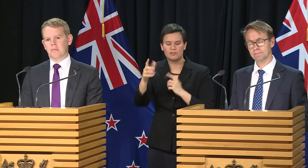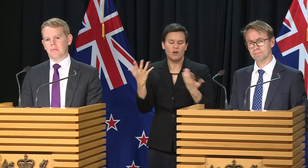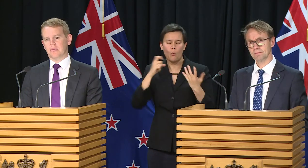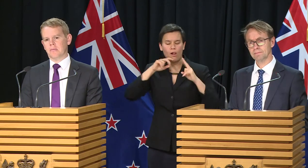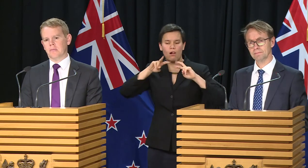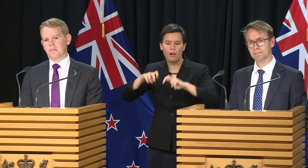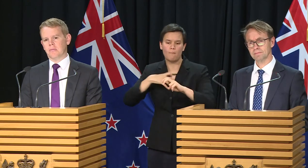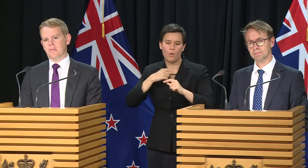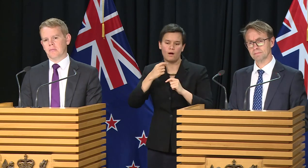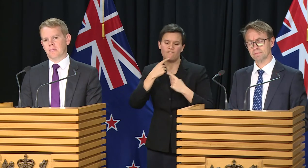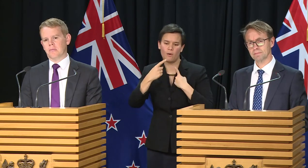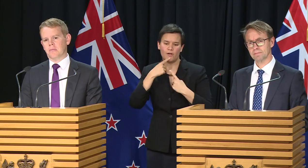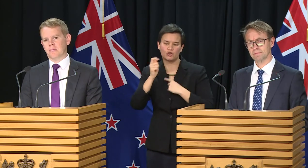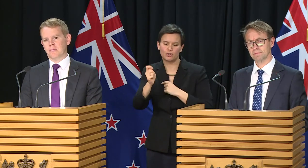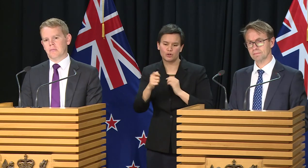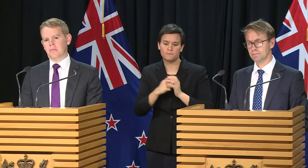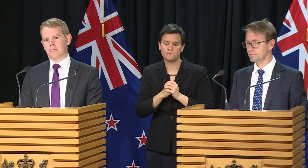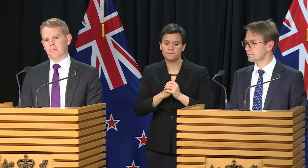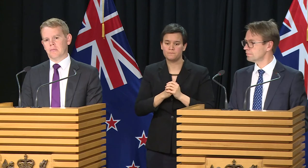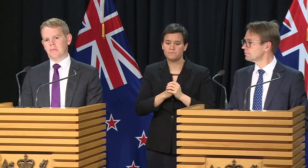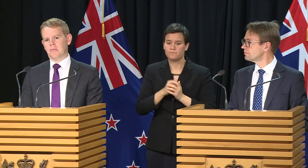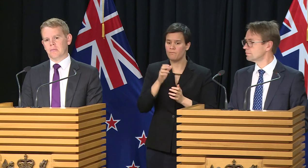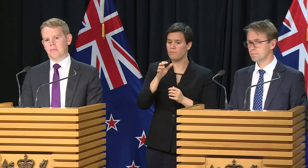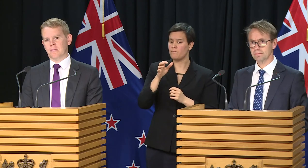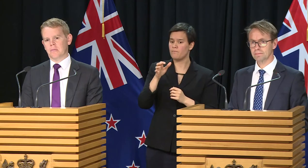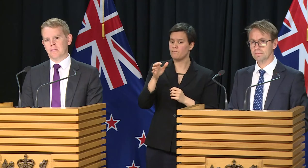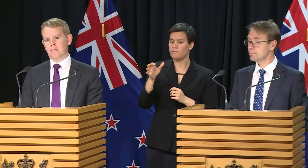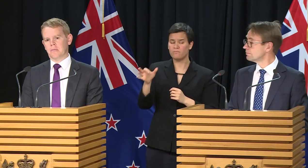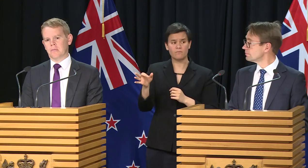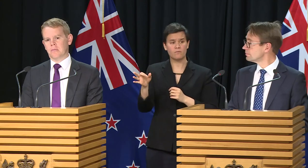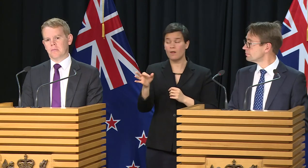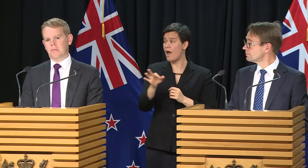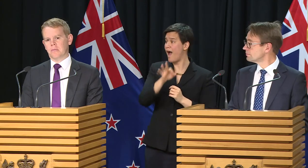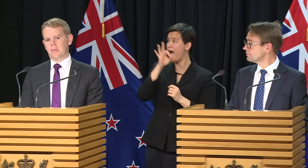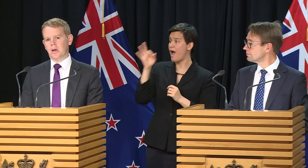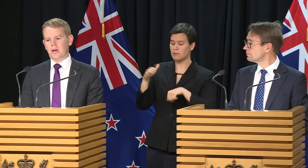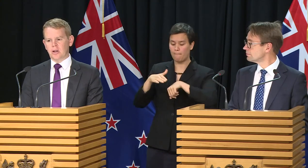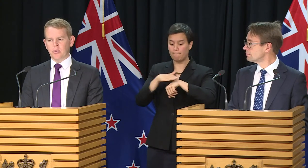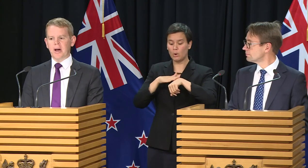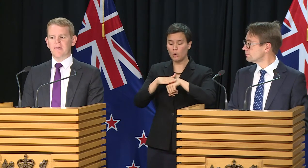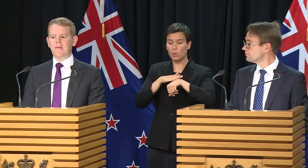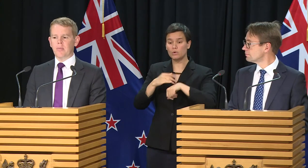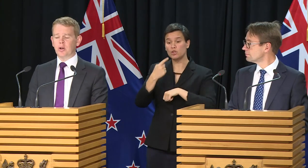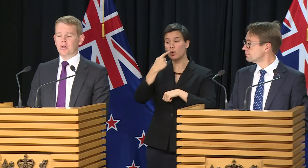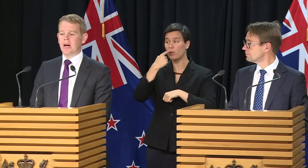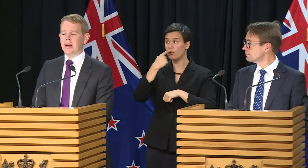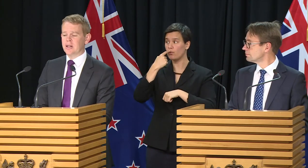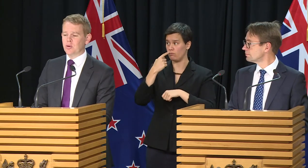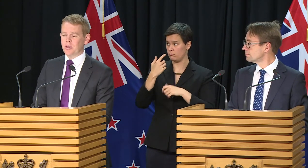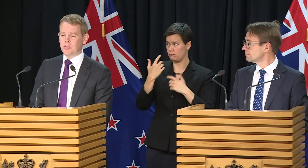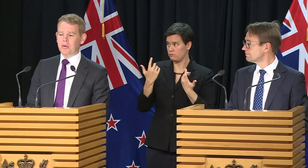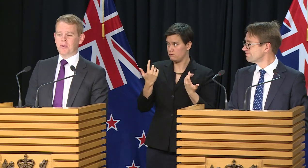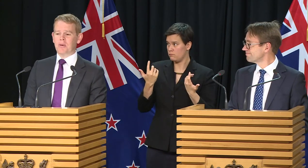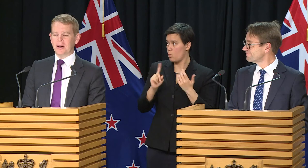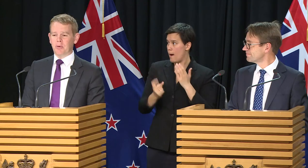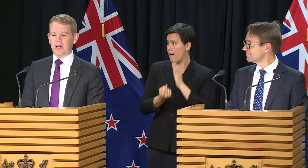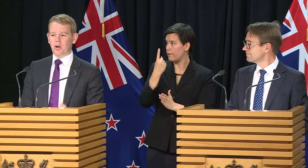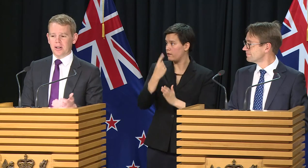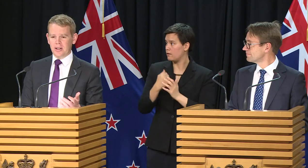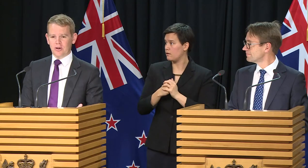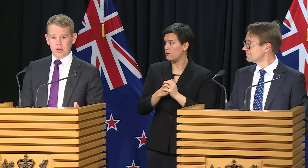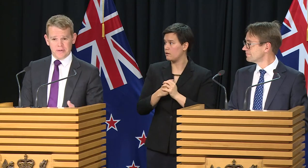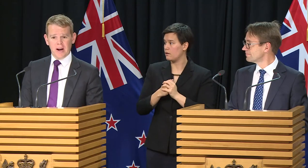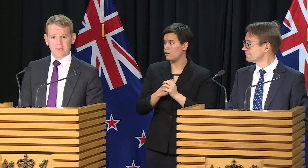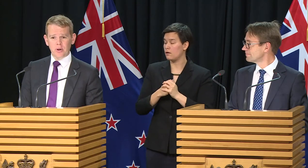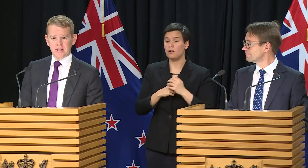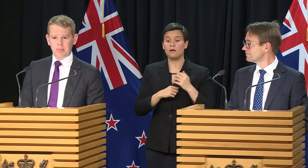on the potential timeline for the rollout of Bluetooth contact tracing to the COVID tracer app? No, we have, as you'll be familiar, my